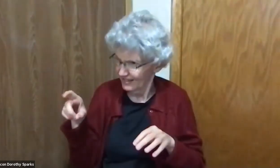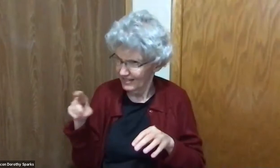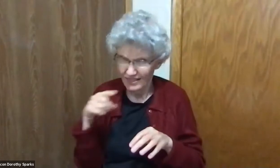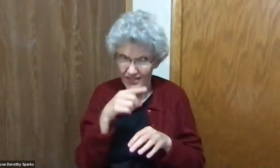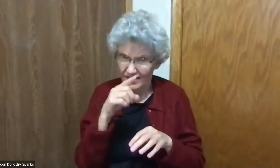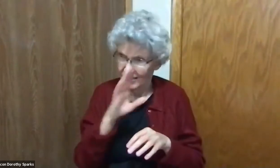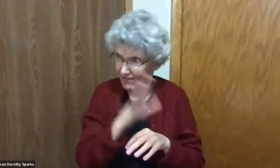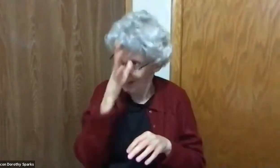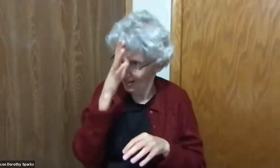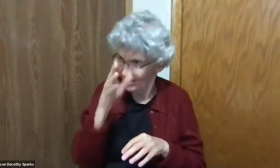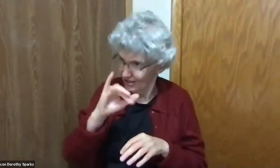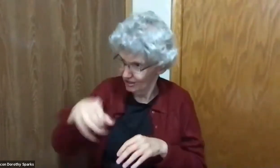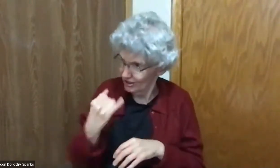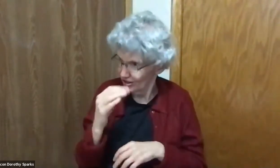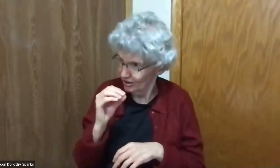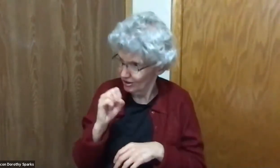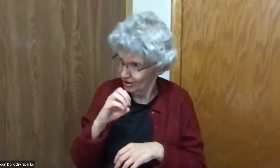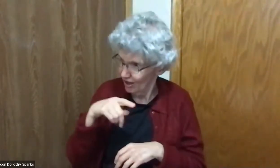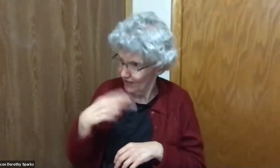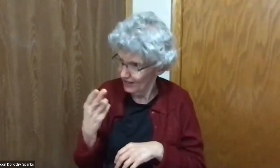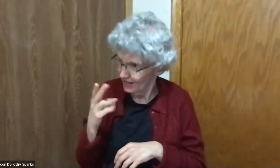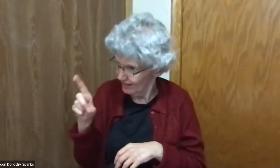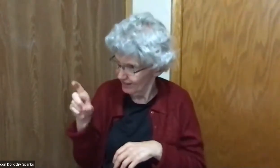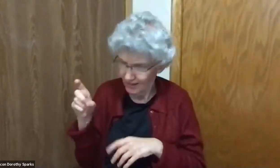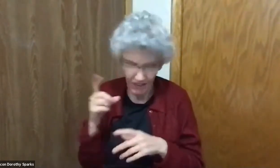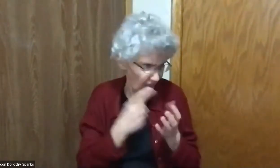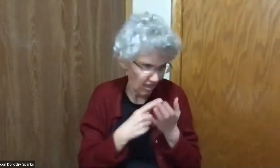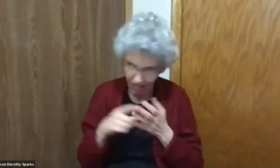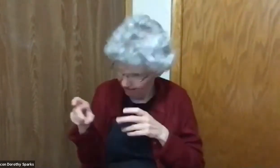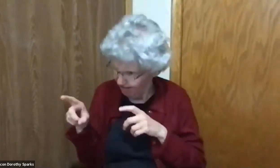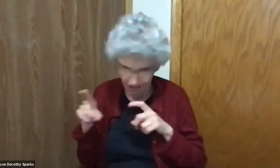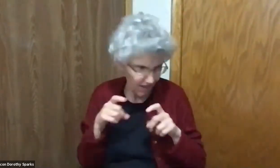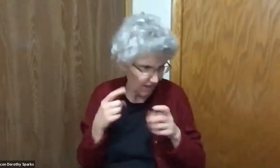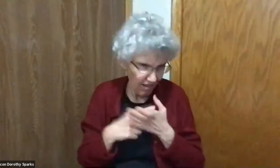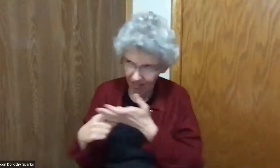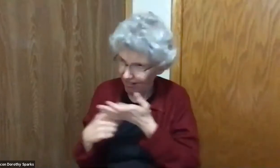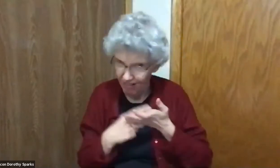And they kept asking, isn't he Joseph's son?